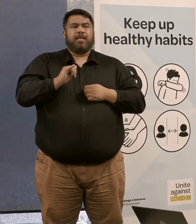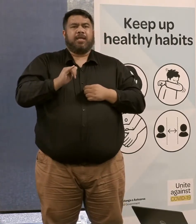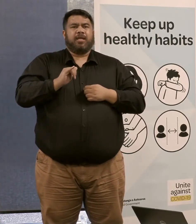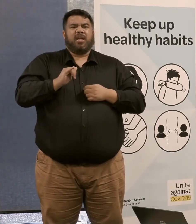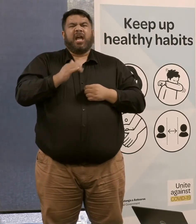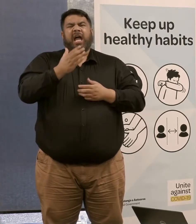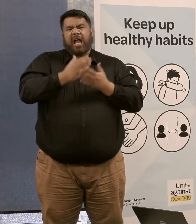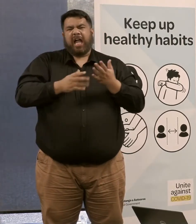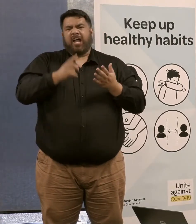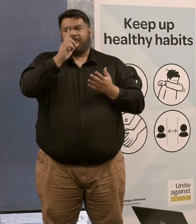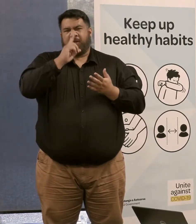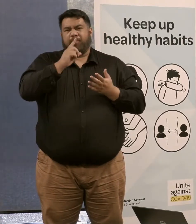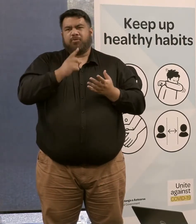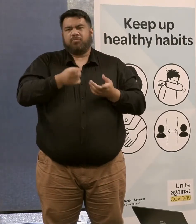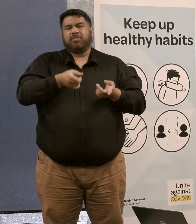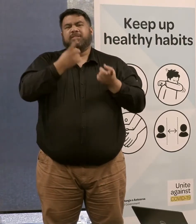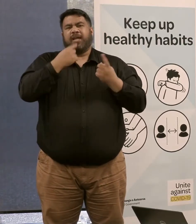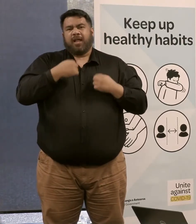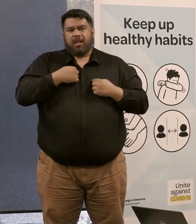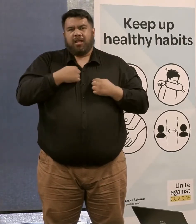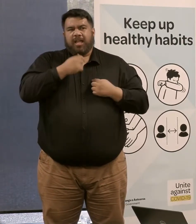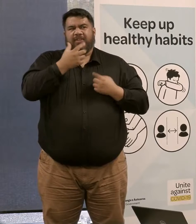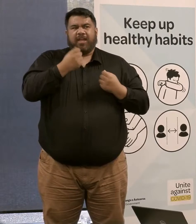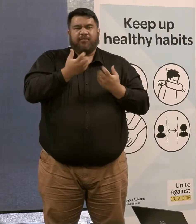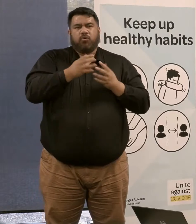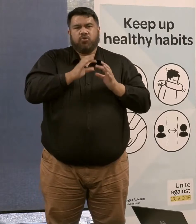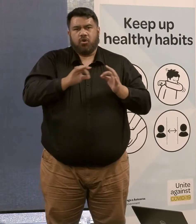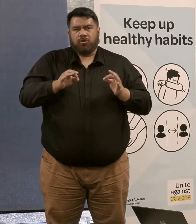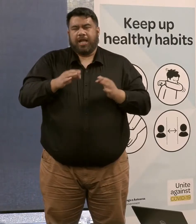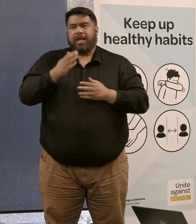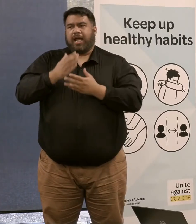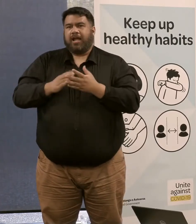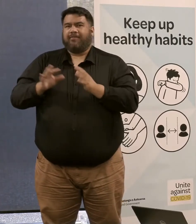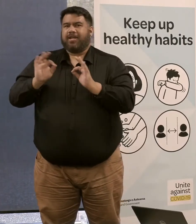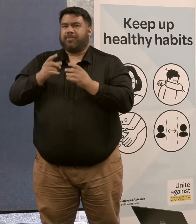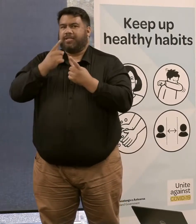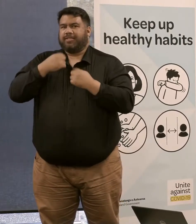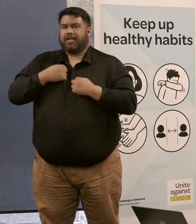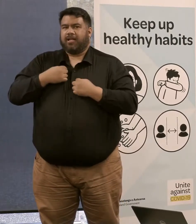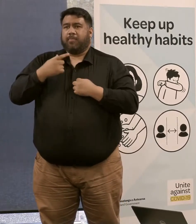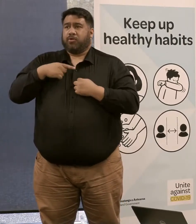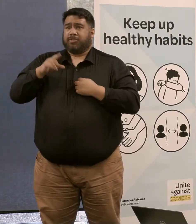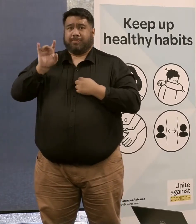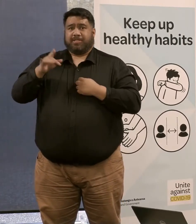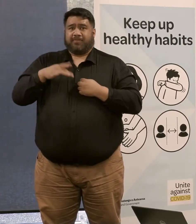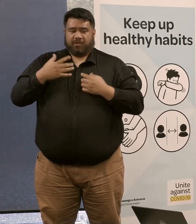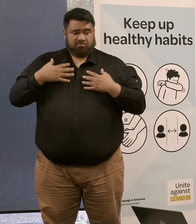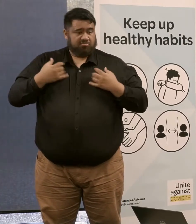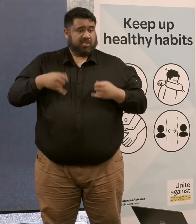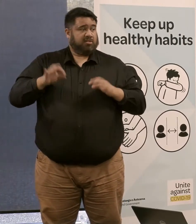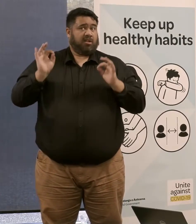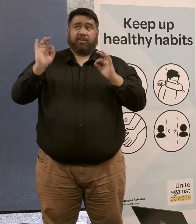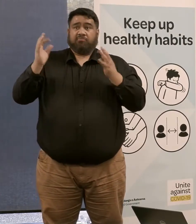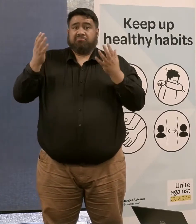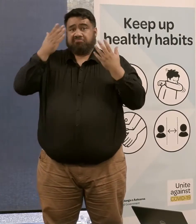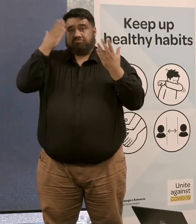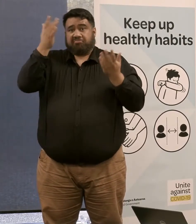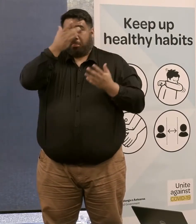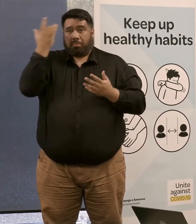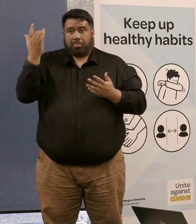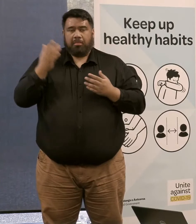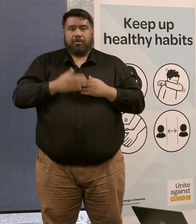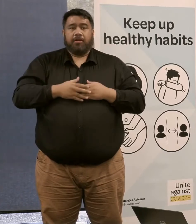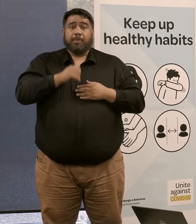there that are not reported, although some of those it's because people are not symptomatic, so they're not testing. But for those people who are testing,